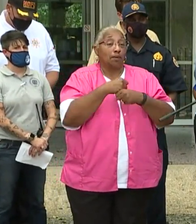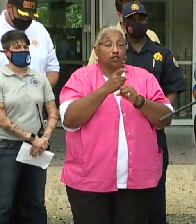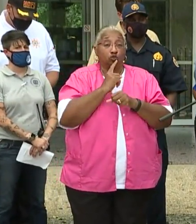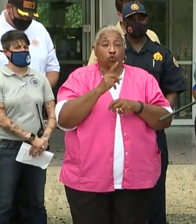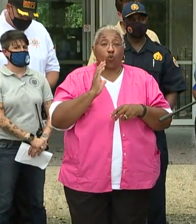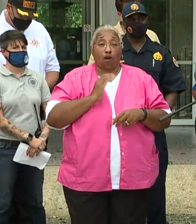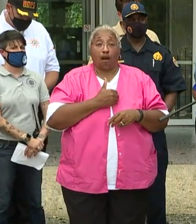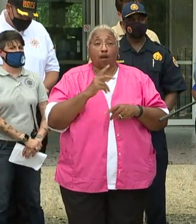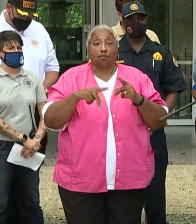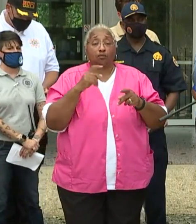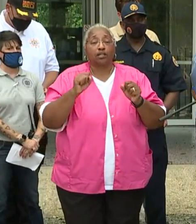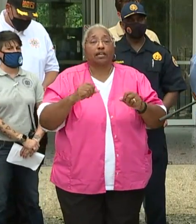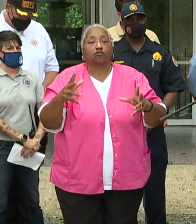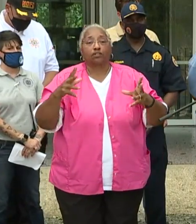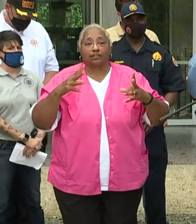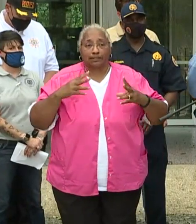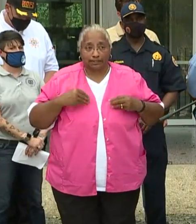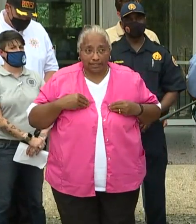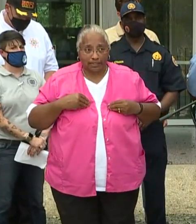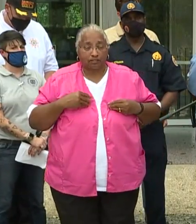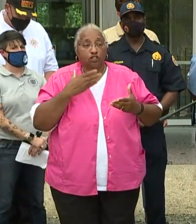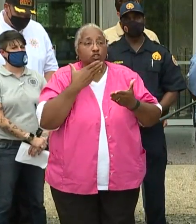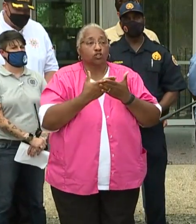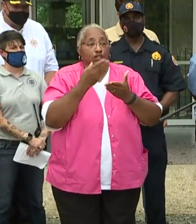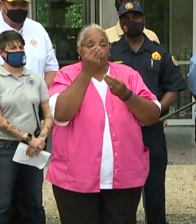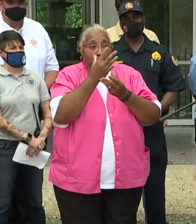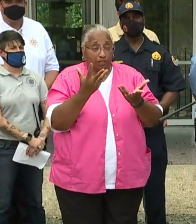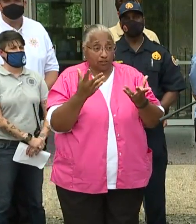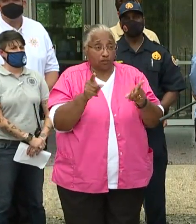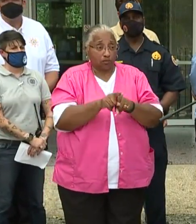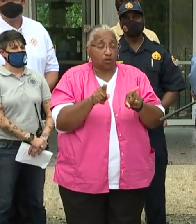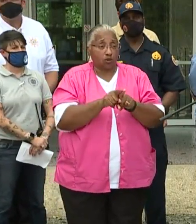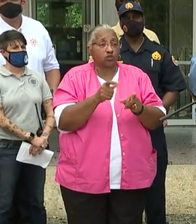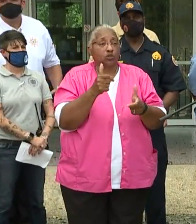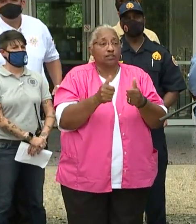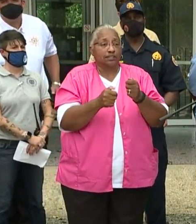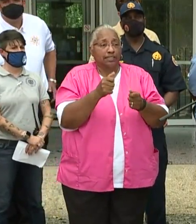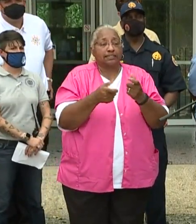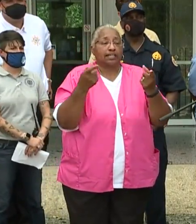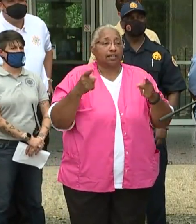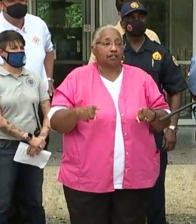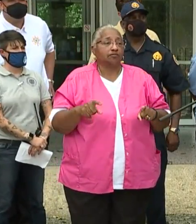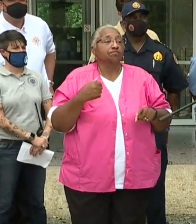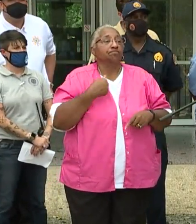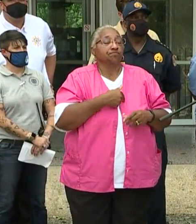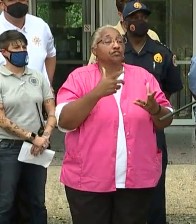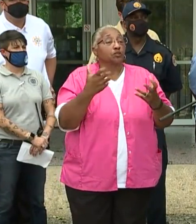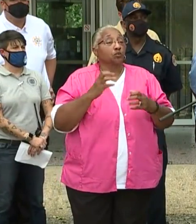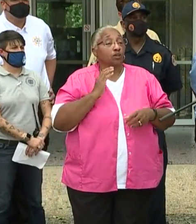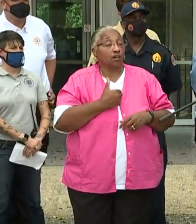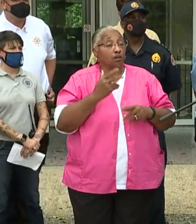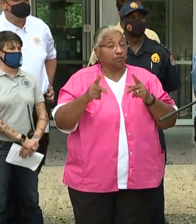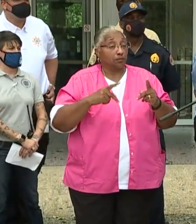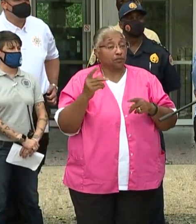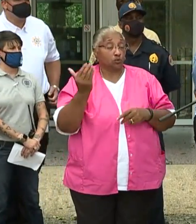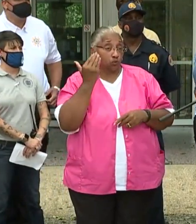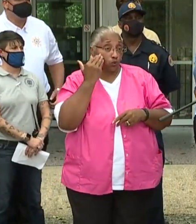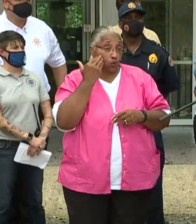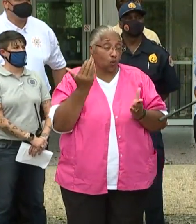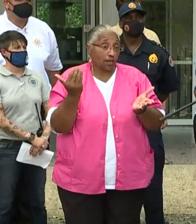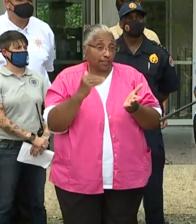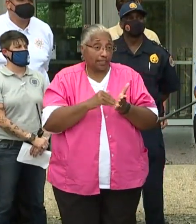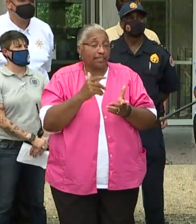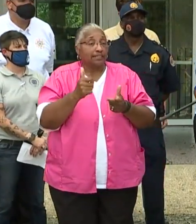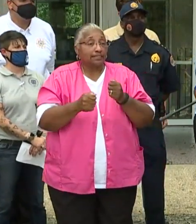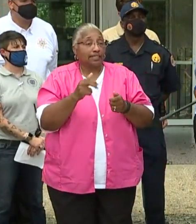that our people can receive timely information. But the texting is happening. So we do want our residents, again, to